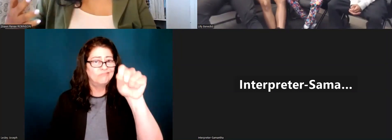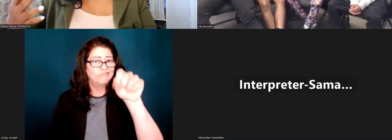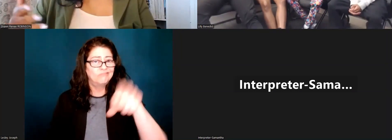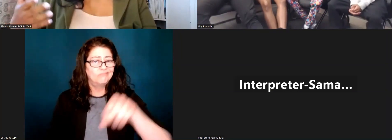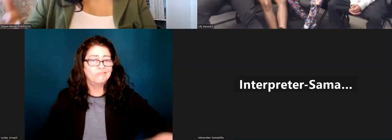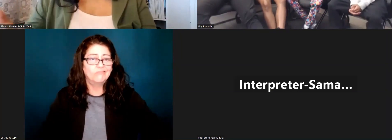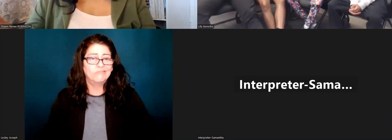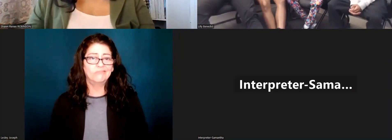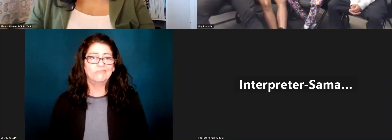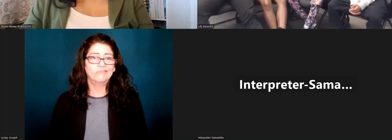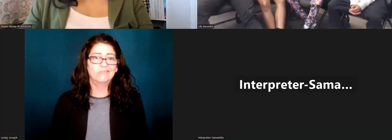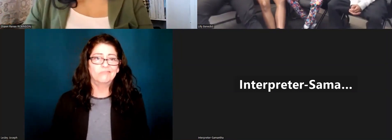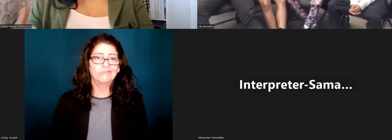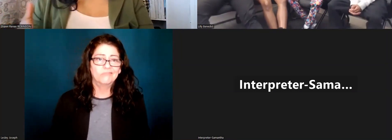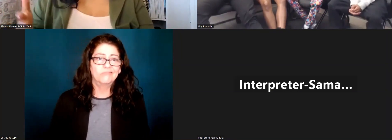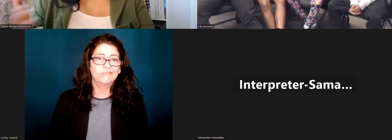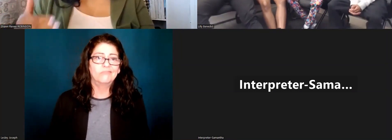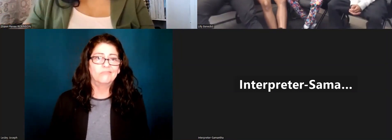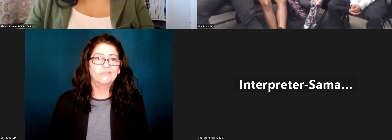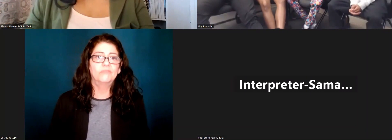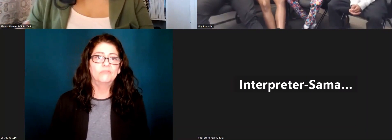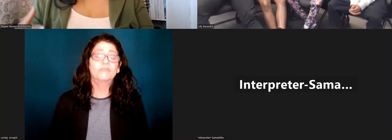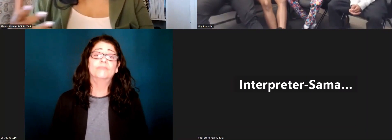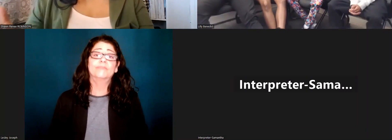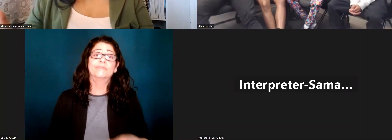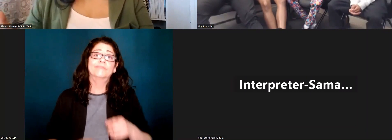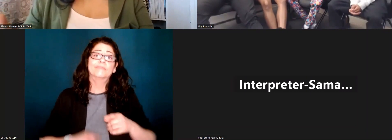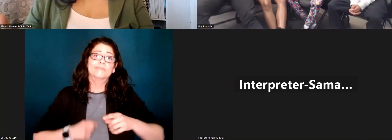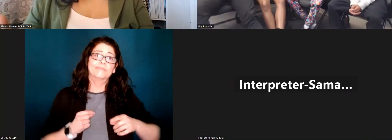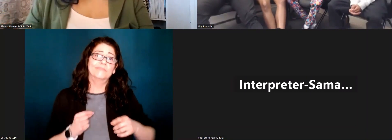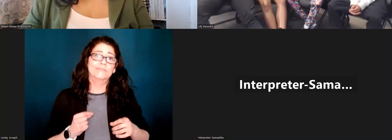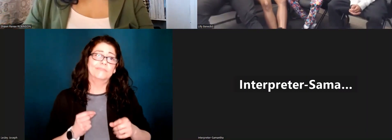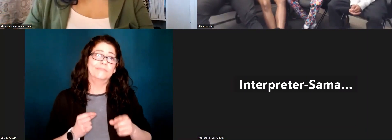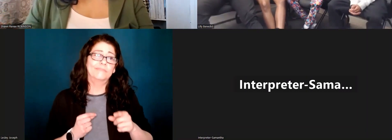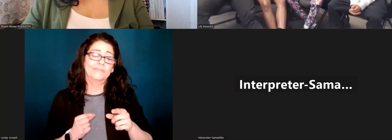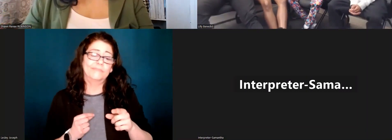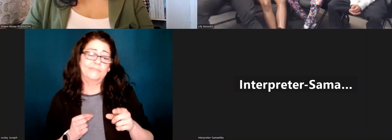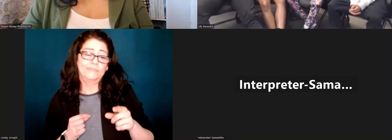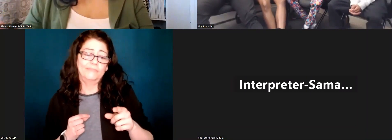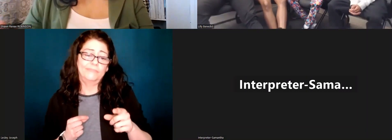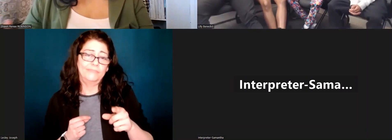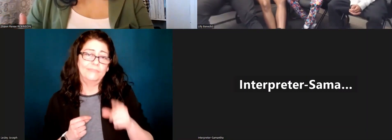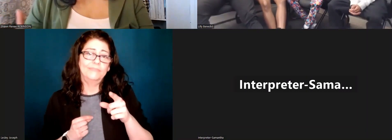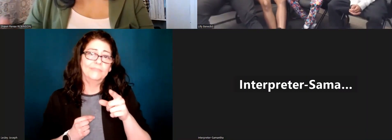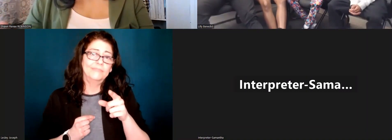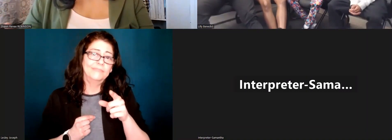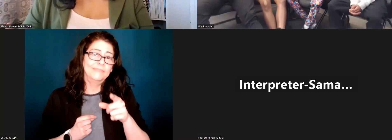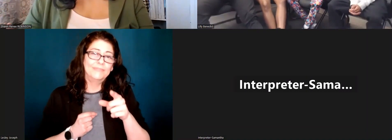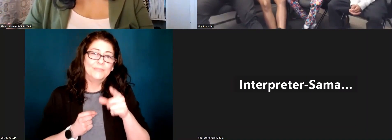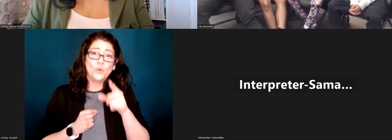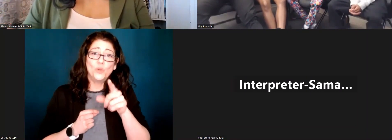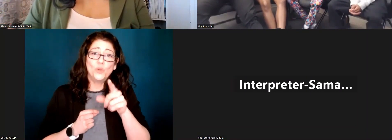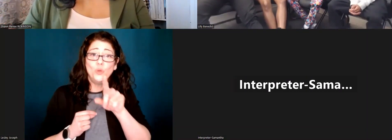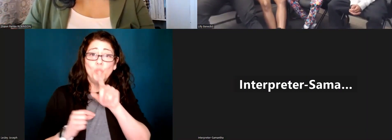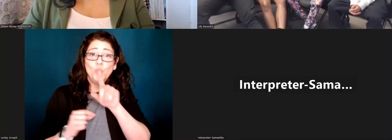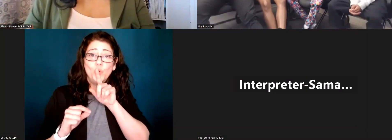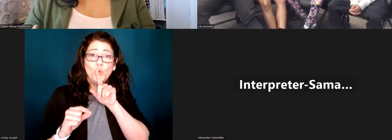So in answering your question, and when you're answering your question, you're also talking about family being